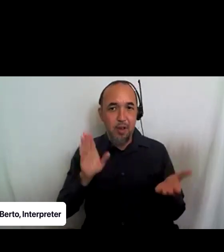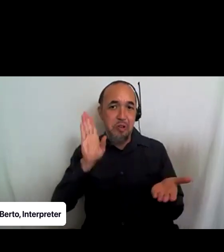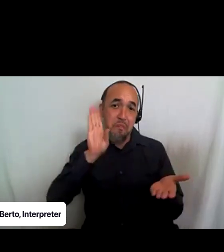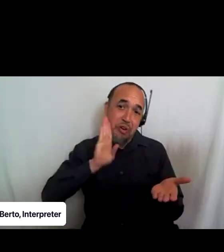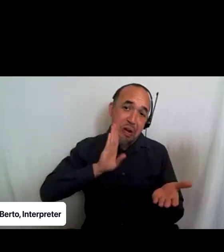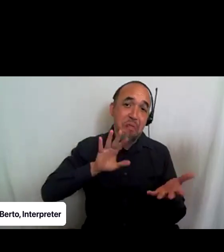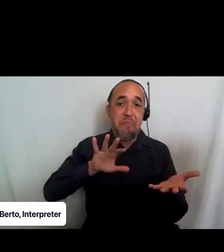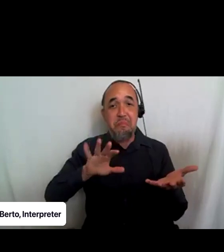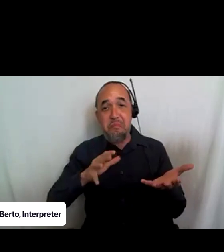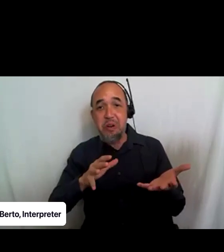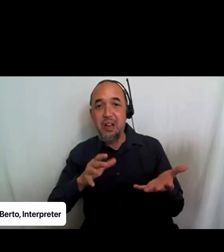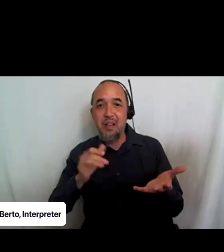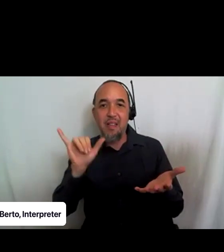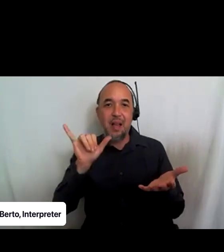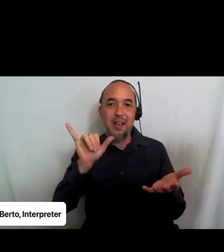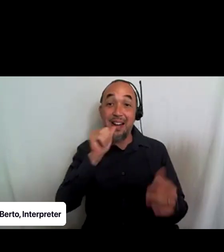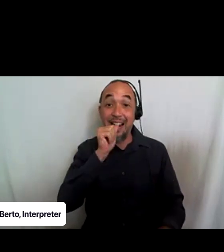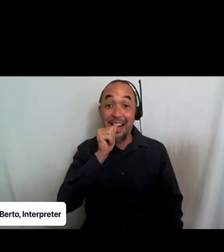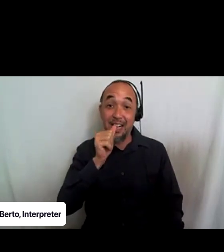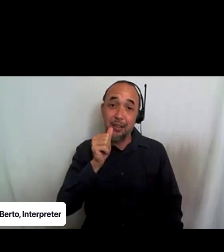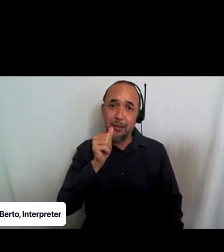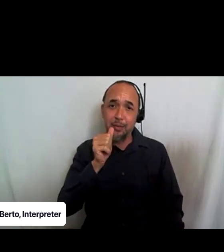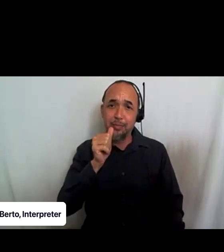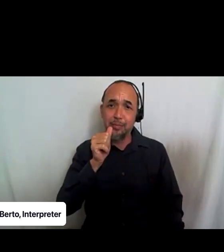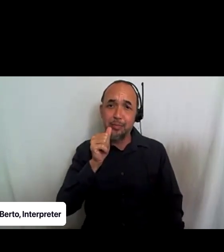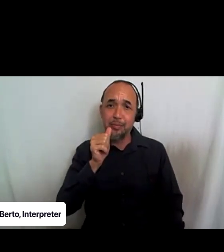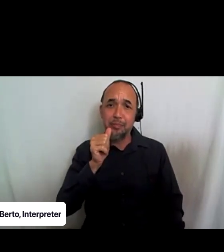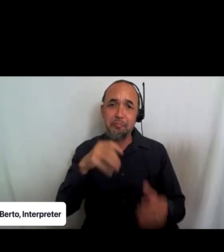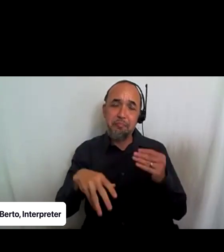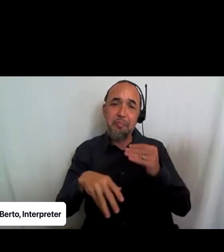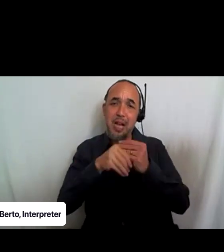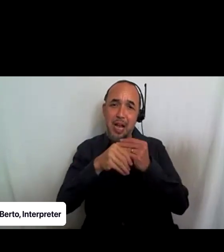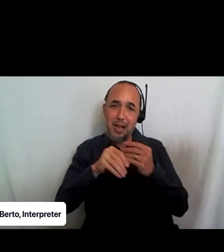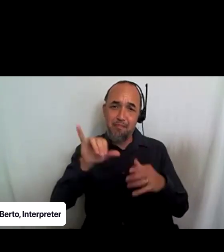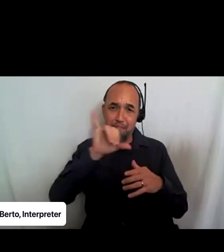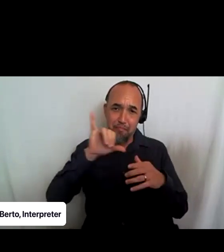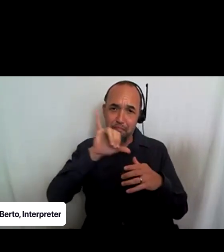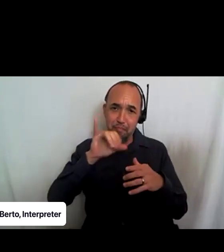a nutty color, you can move on to the next step, which is adding the milk.